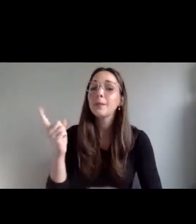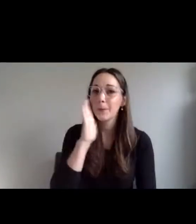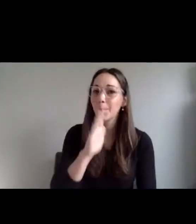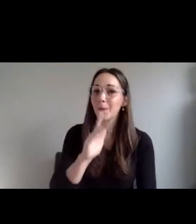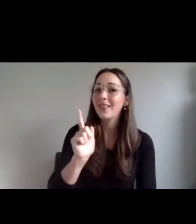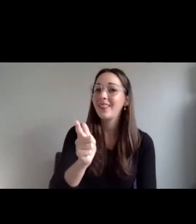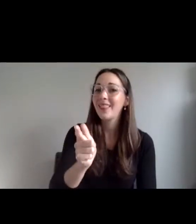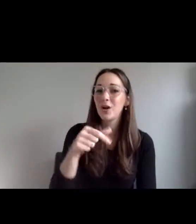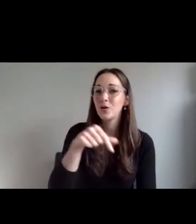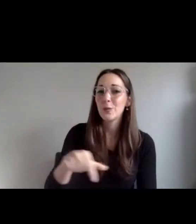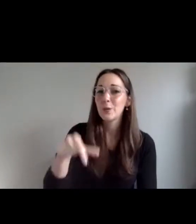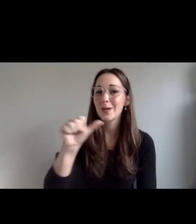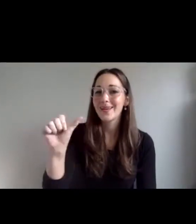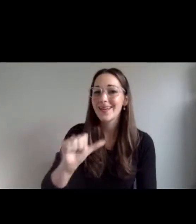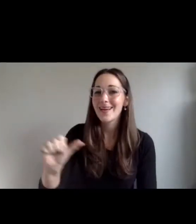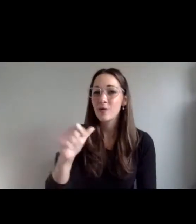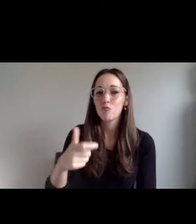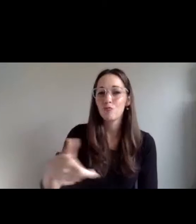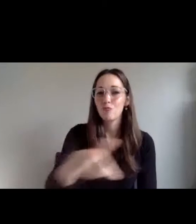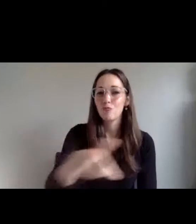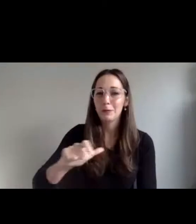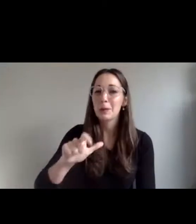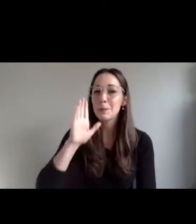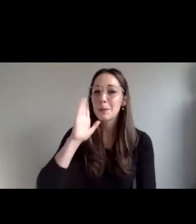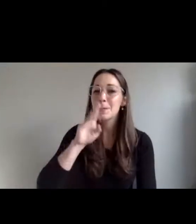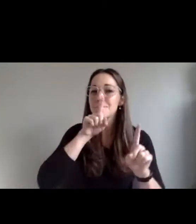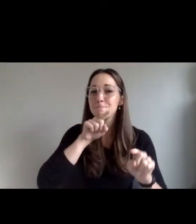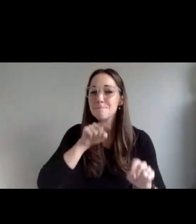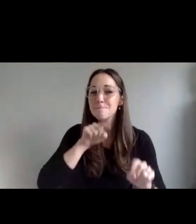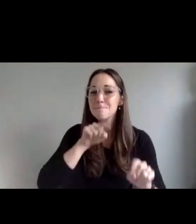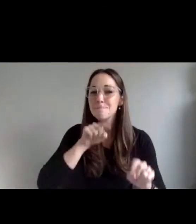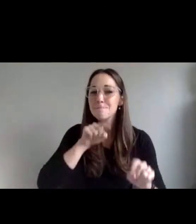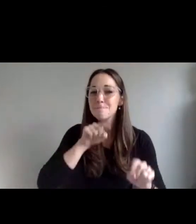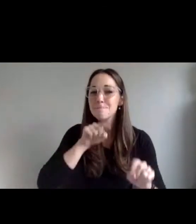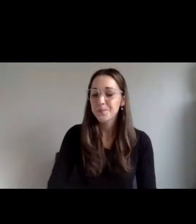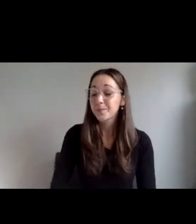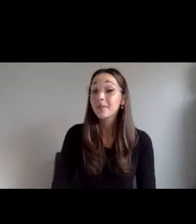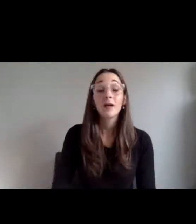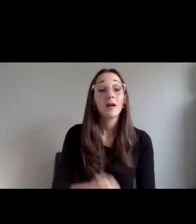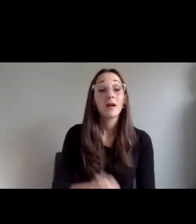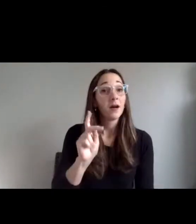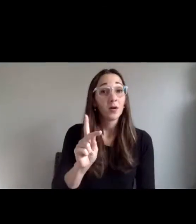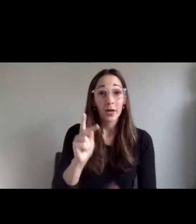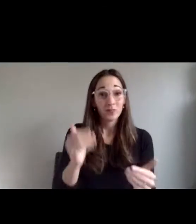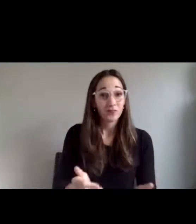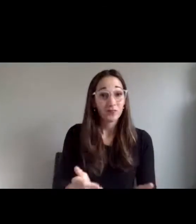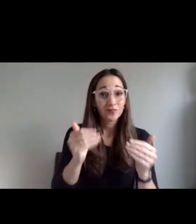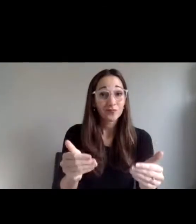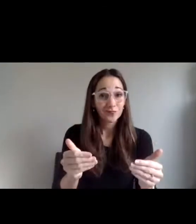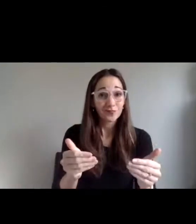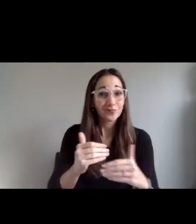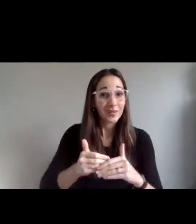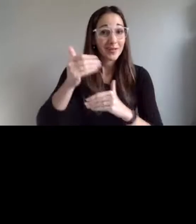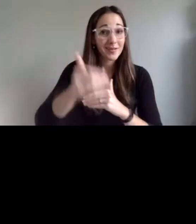during the roundtable portion at the end. But let us go ahead and move on to our